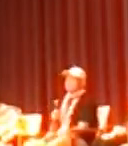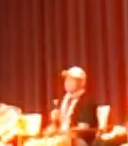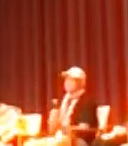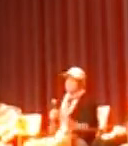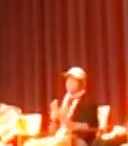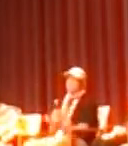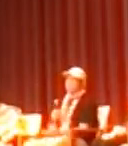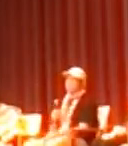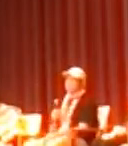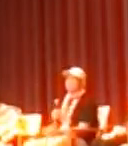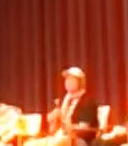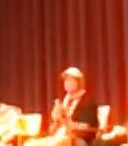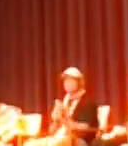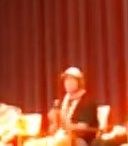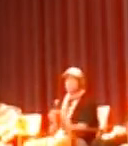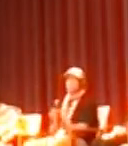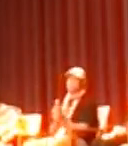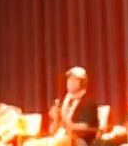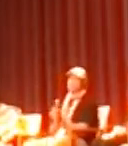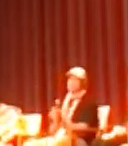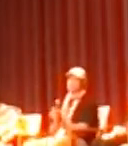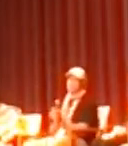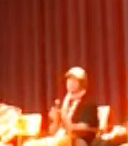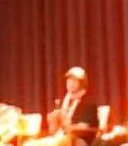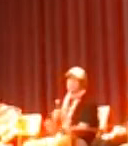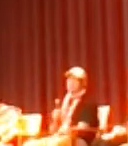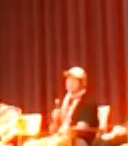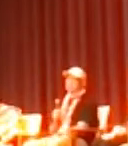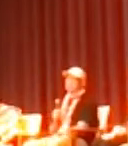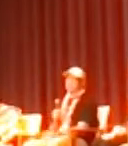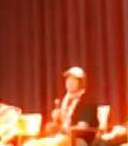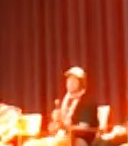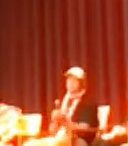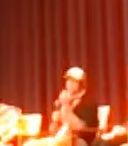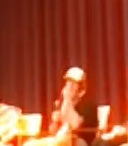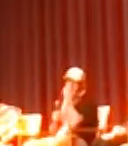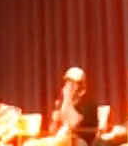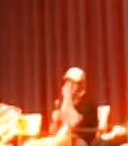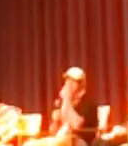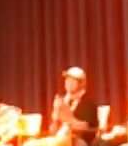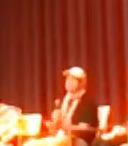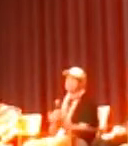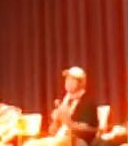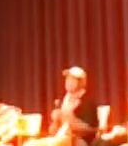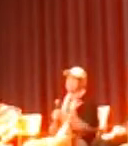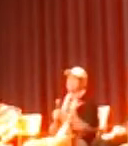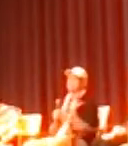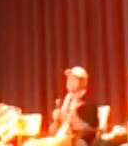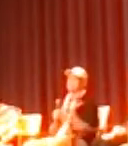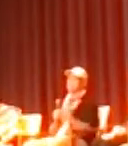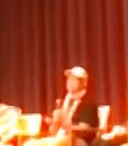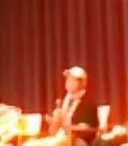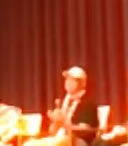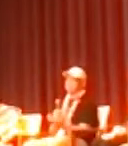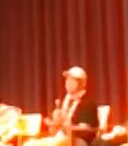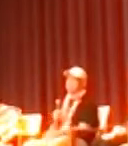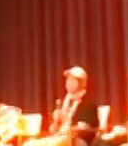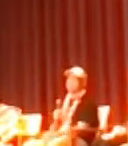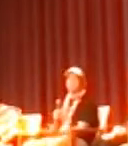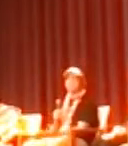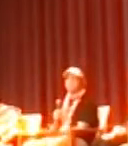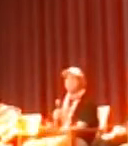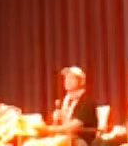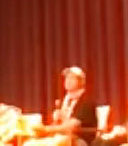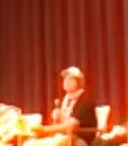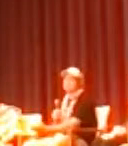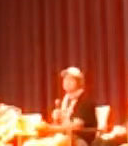productions, because of our film background, we filmed the works. So a Hiking News Social is now, it's going to be in the